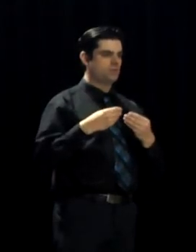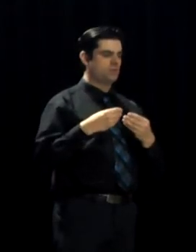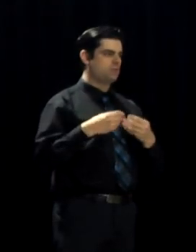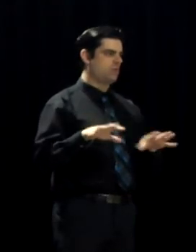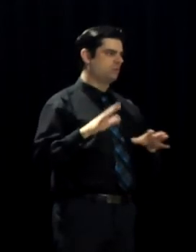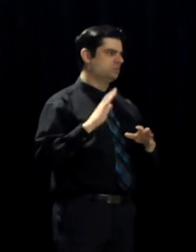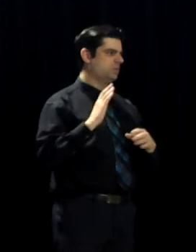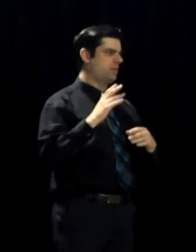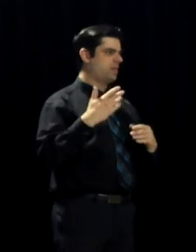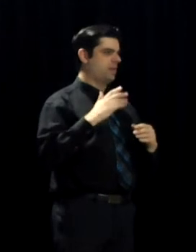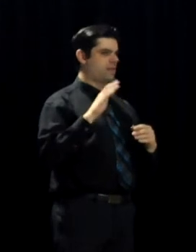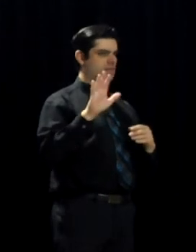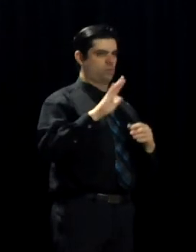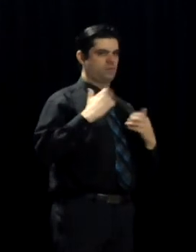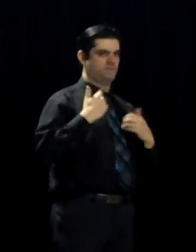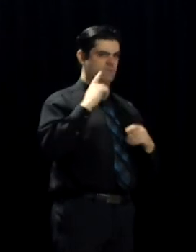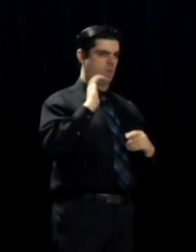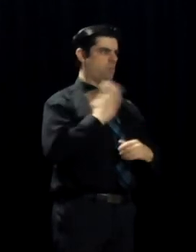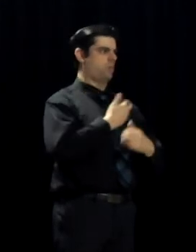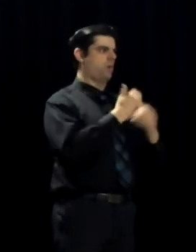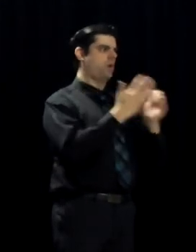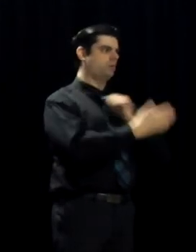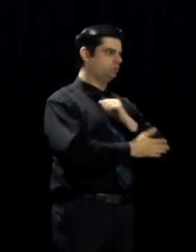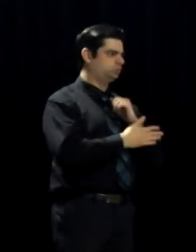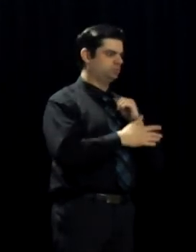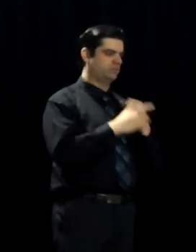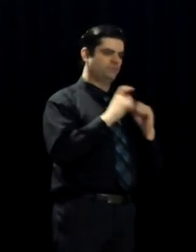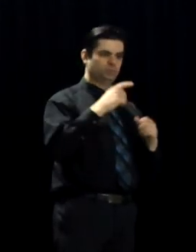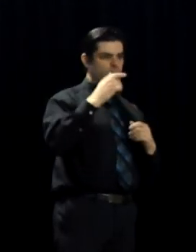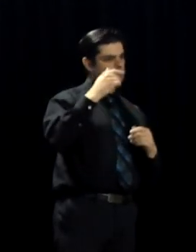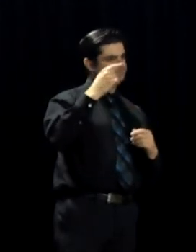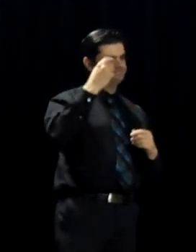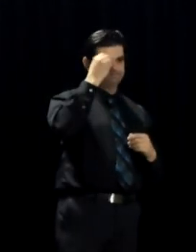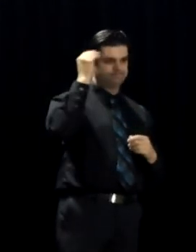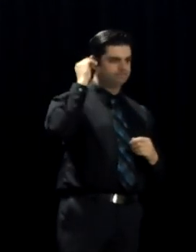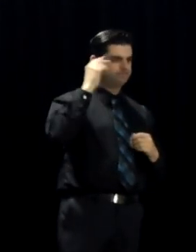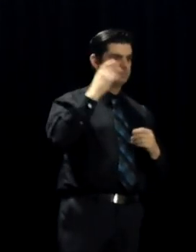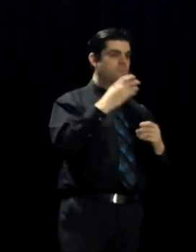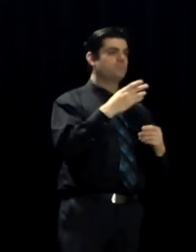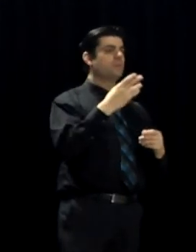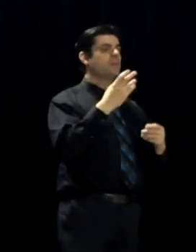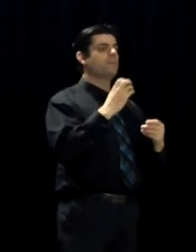God bless everybody. And remember those who have fallen for us, and God bless our Gold Star families.